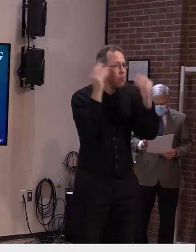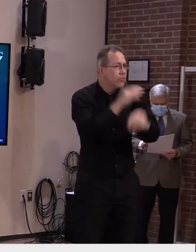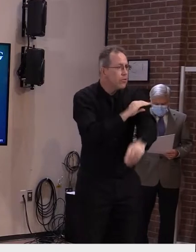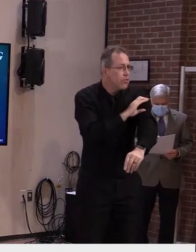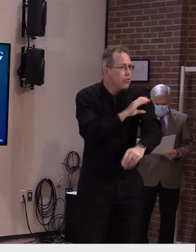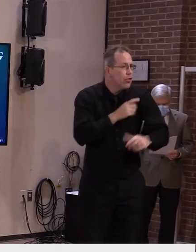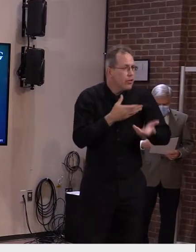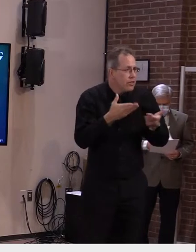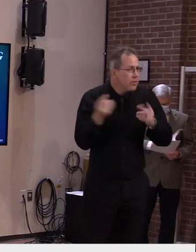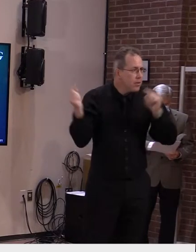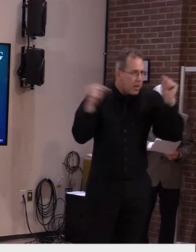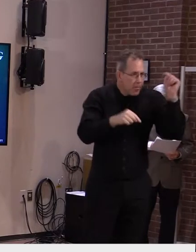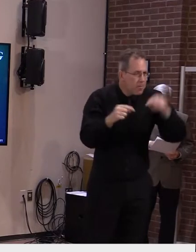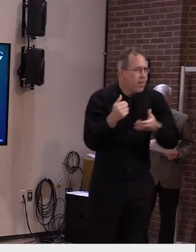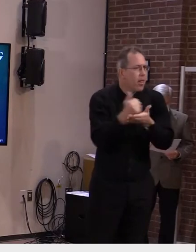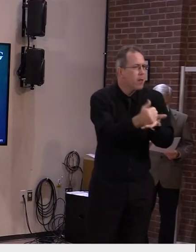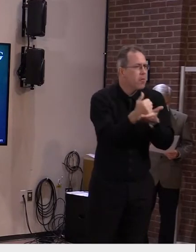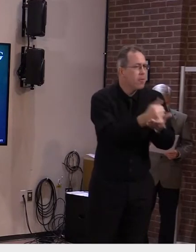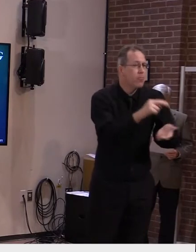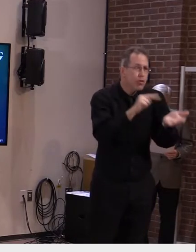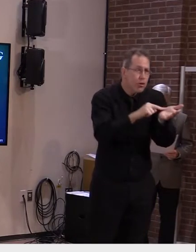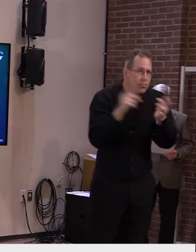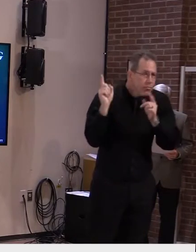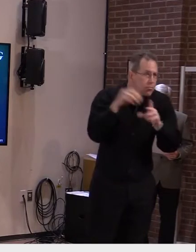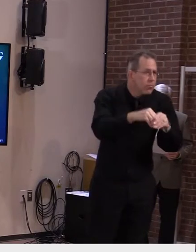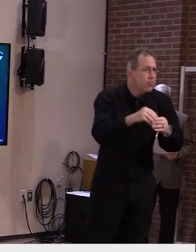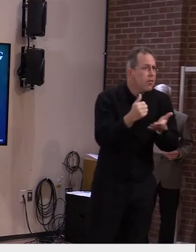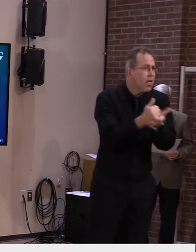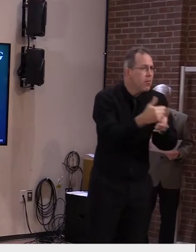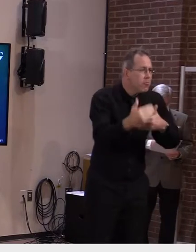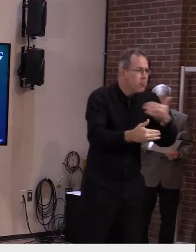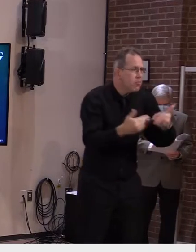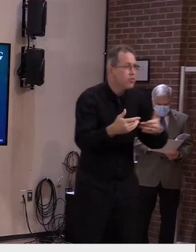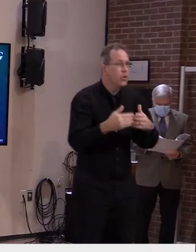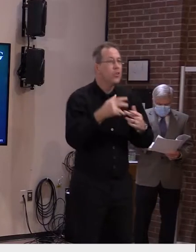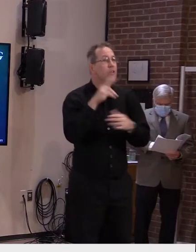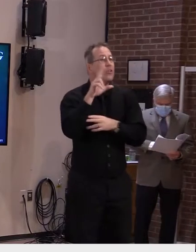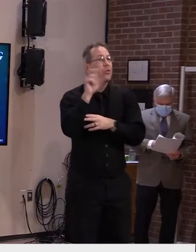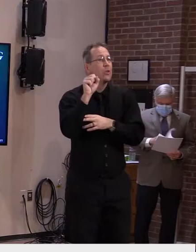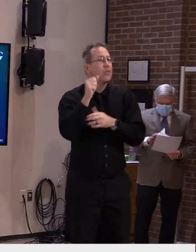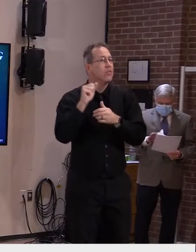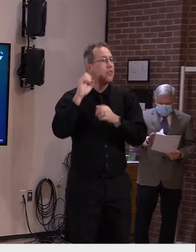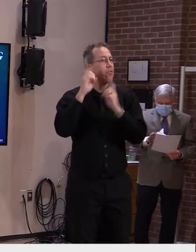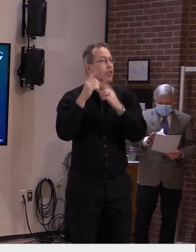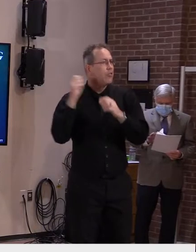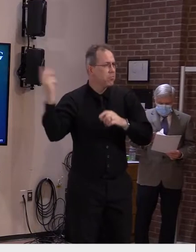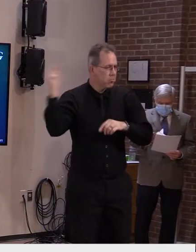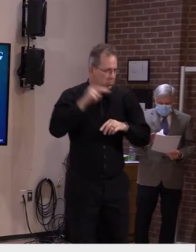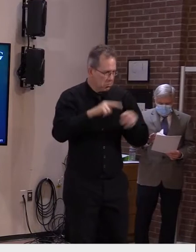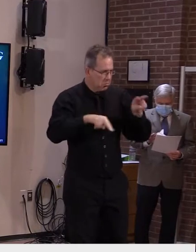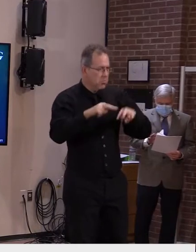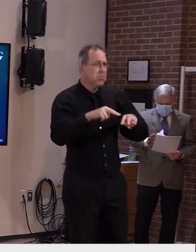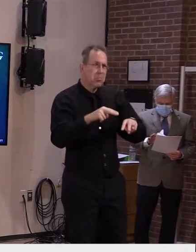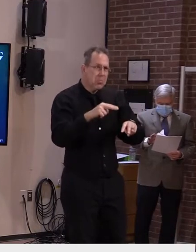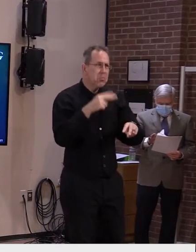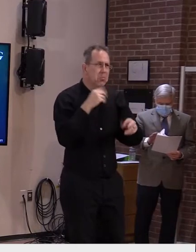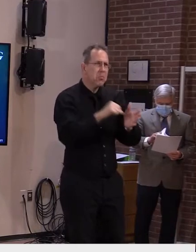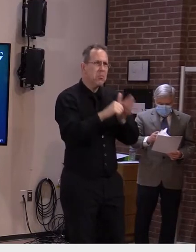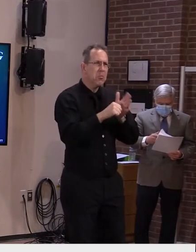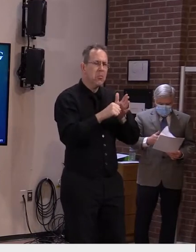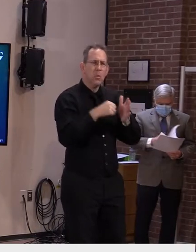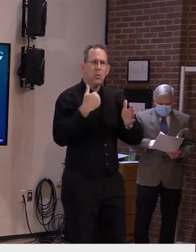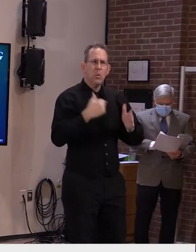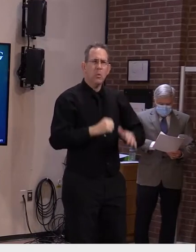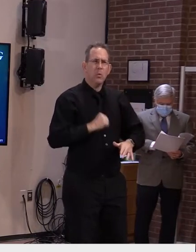of us. Secretary Cardona remarked and walked away with a real vivid understanding of what makes Vermont schools and our community so